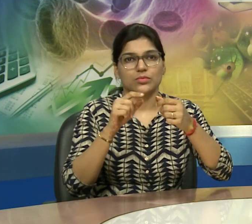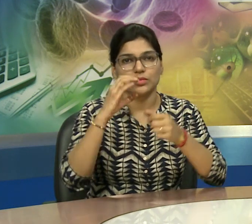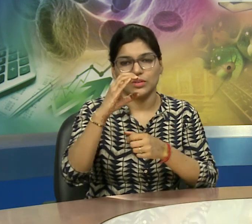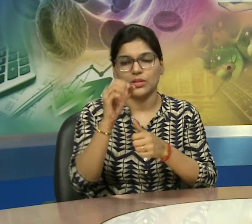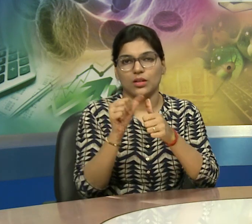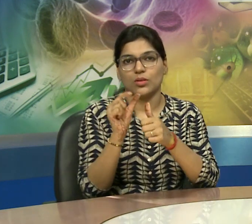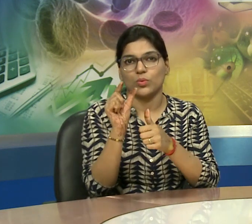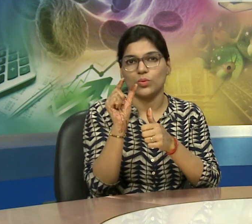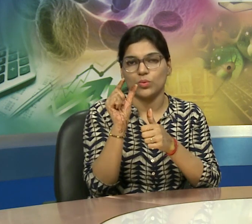Third word is